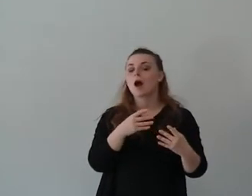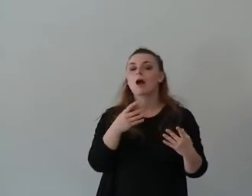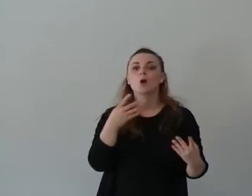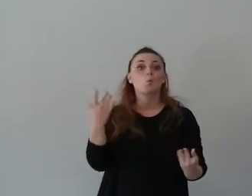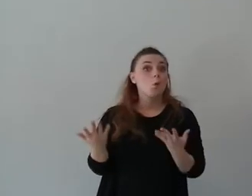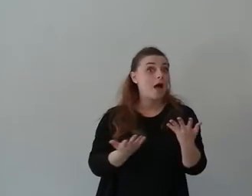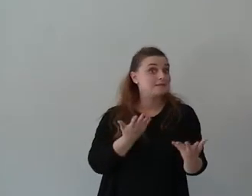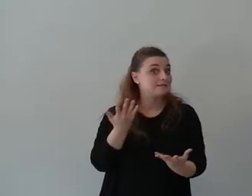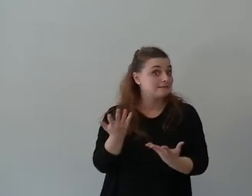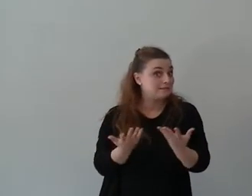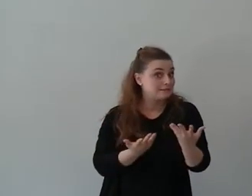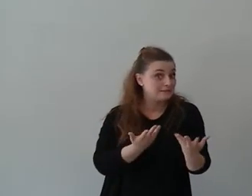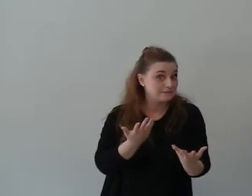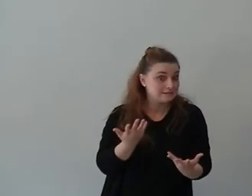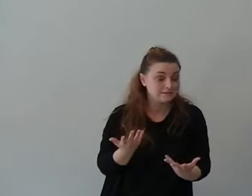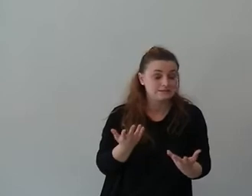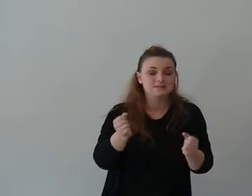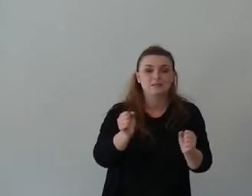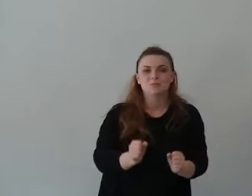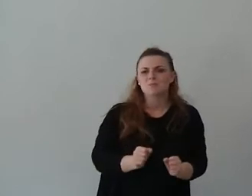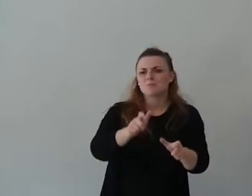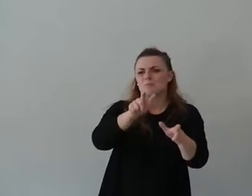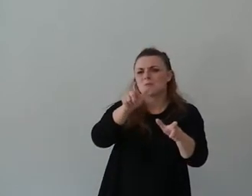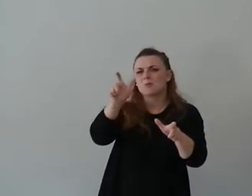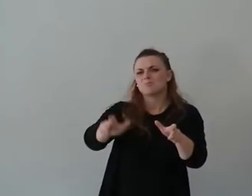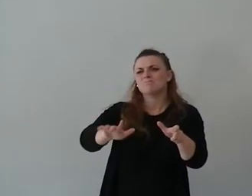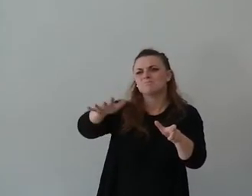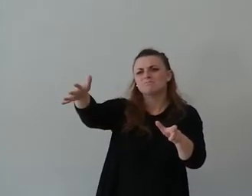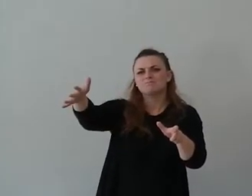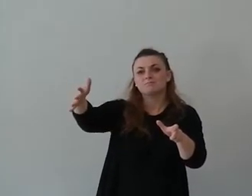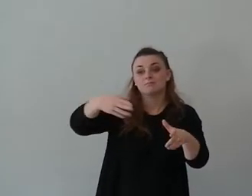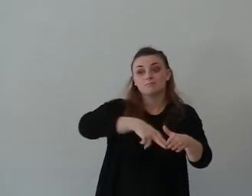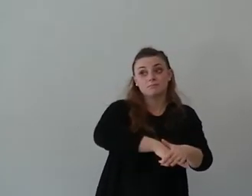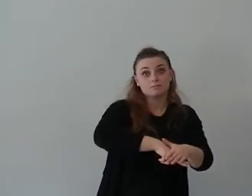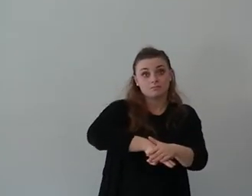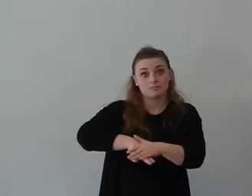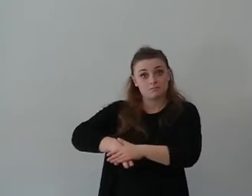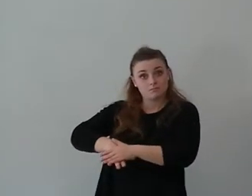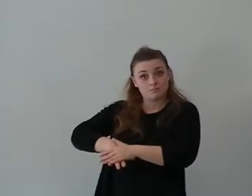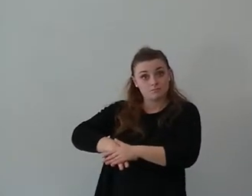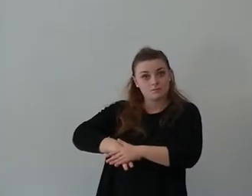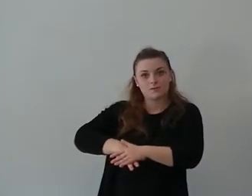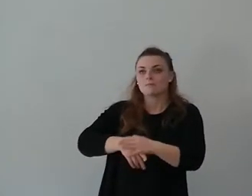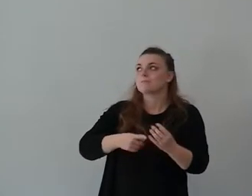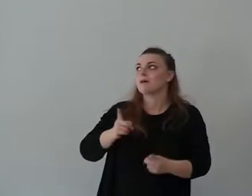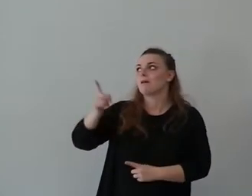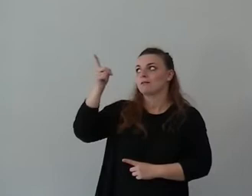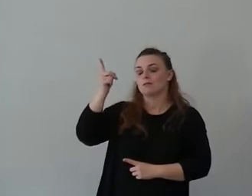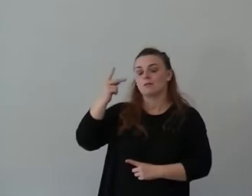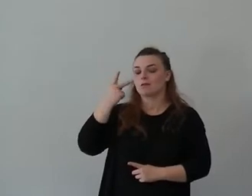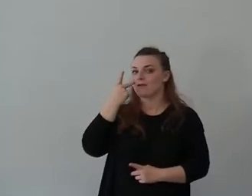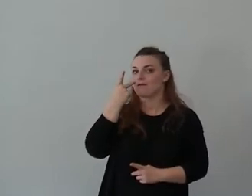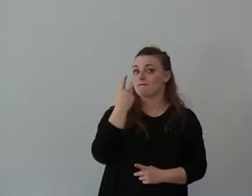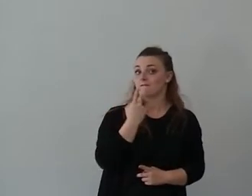quel segno da qualcun altro. But actually, God sees all our marks. Ma, in verità, Dio vede tutti i nostri